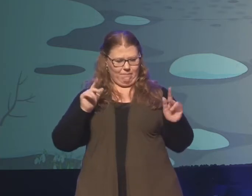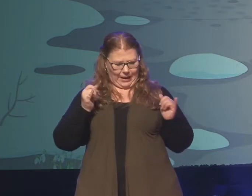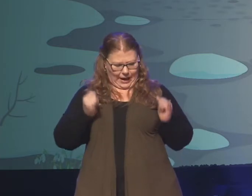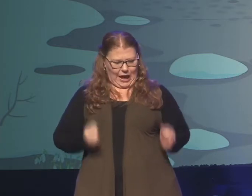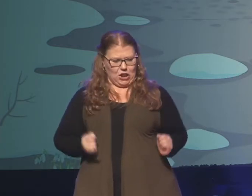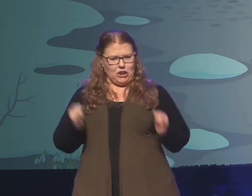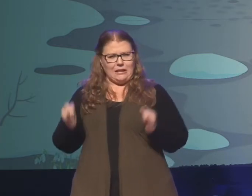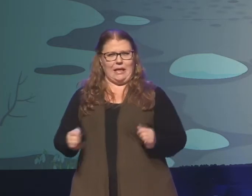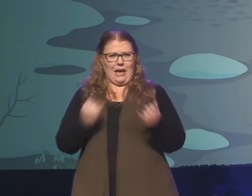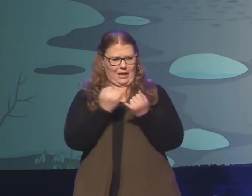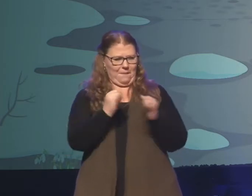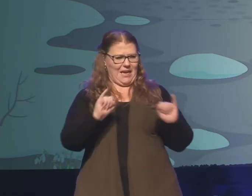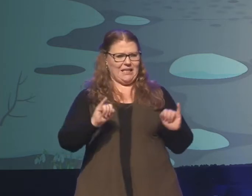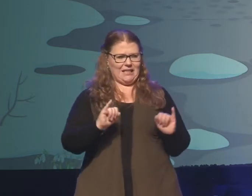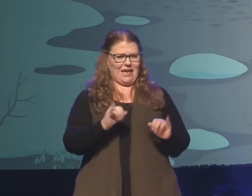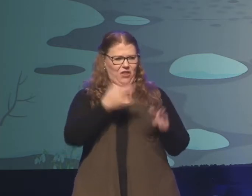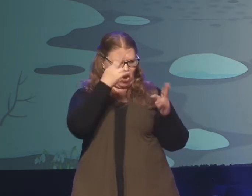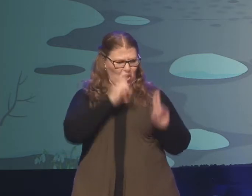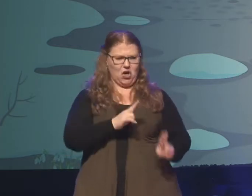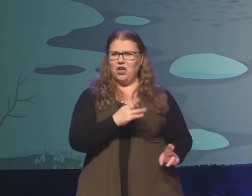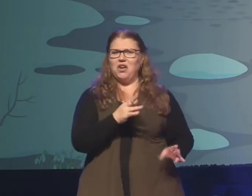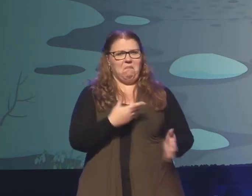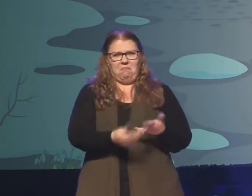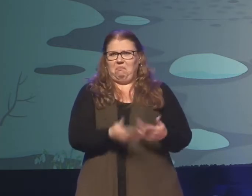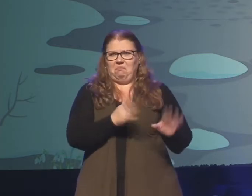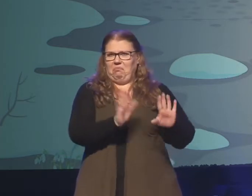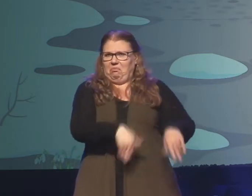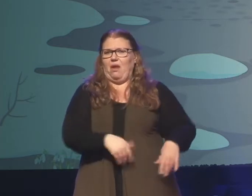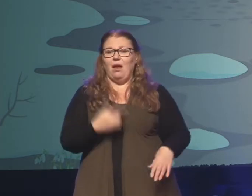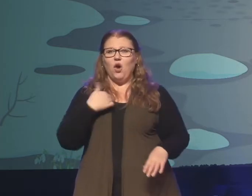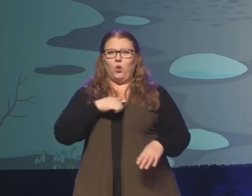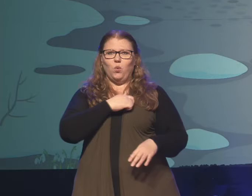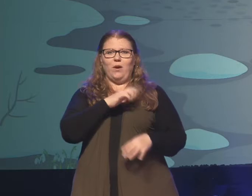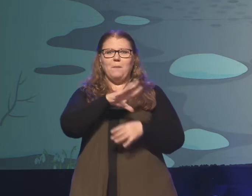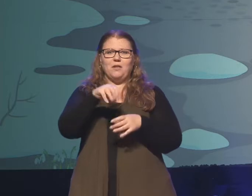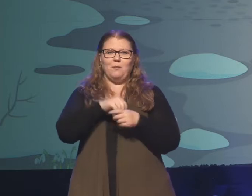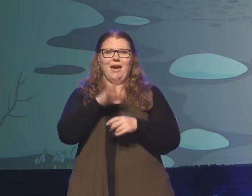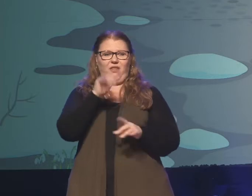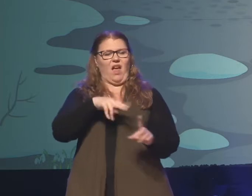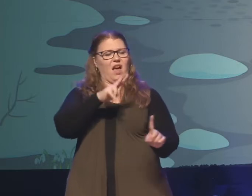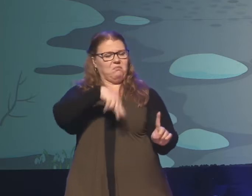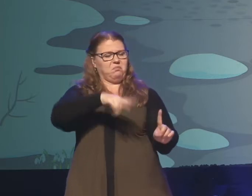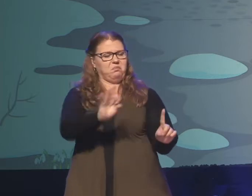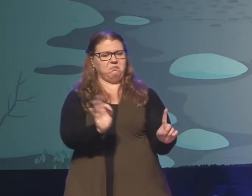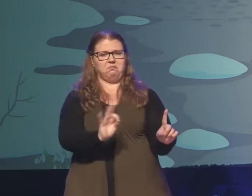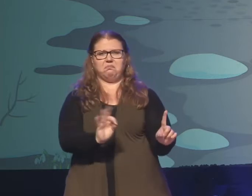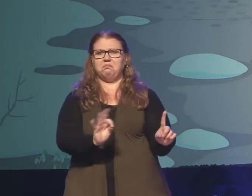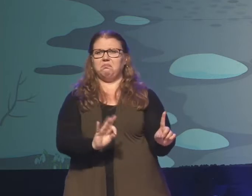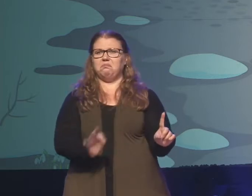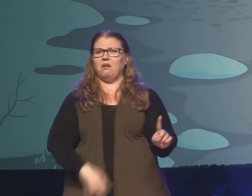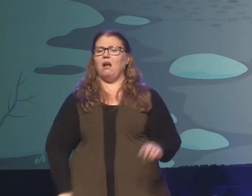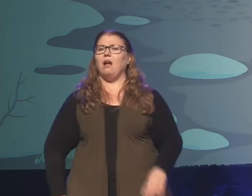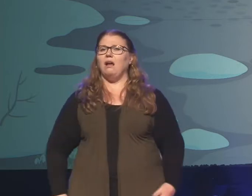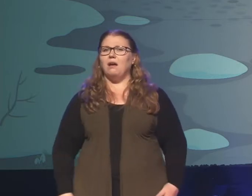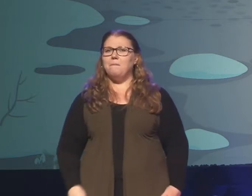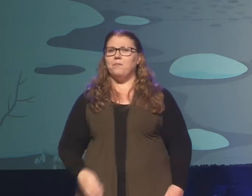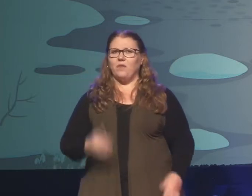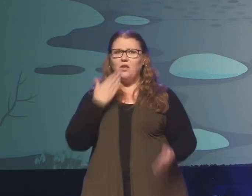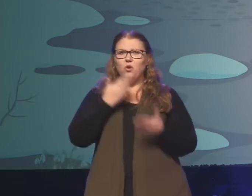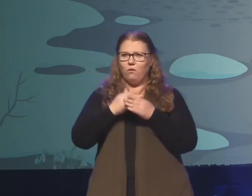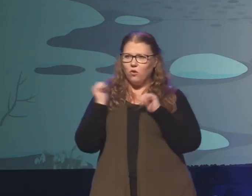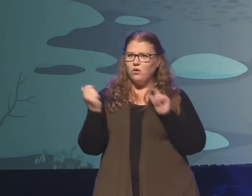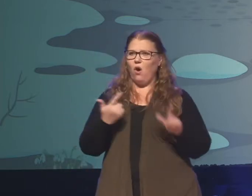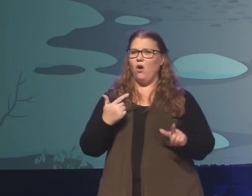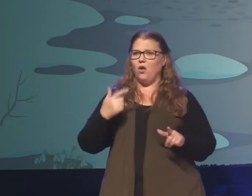dignity, we actually participate in this objectification. And I think it'd be good for us all to just like